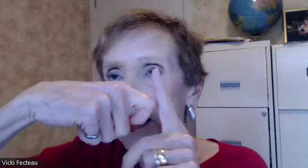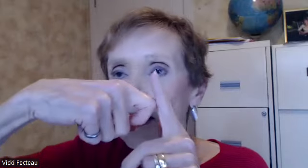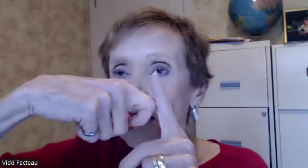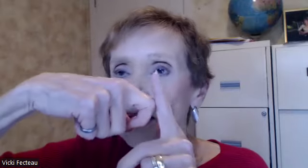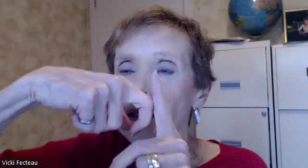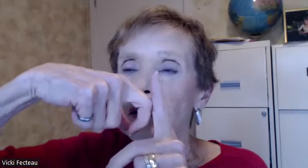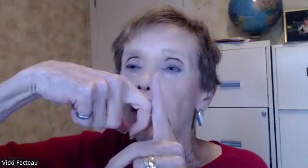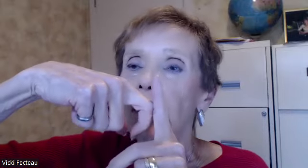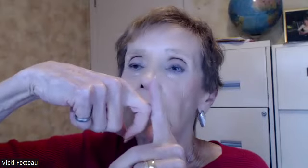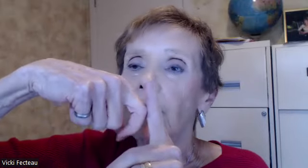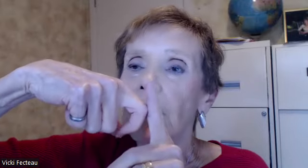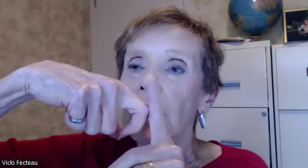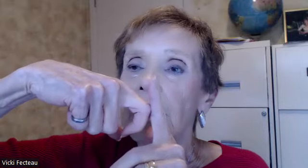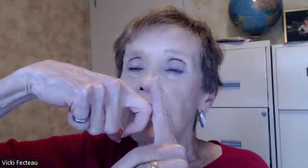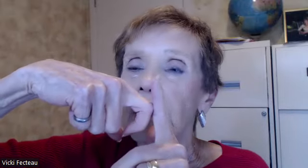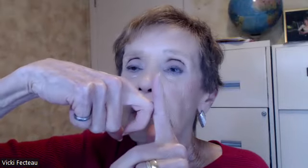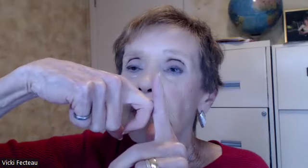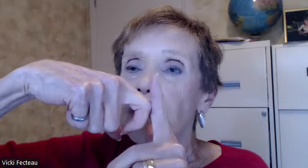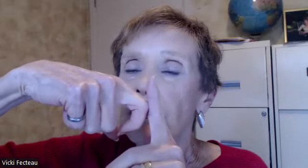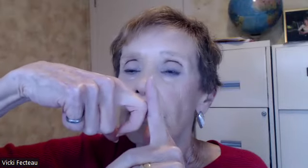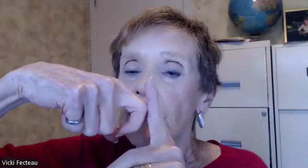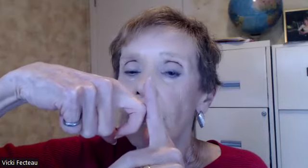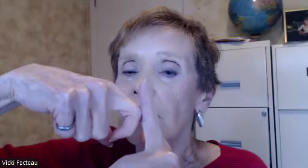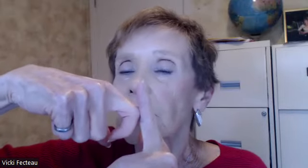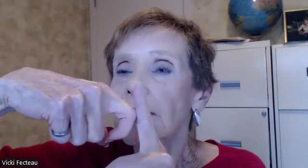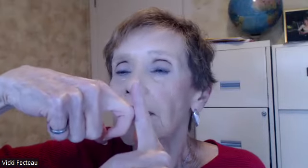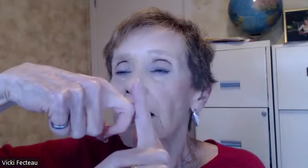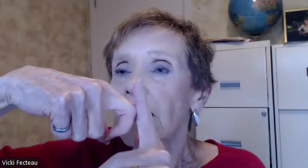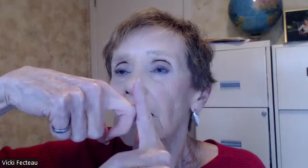K is this, so it looks like a K.